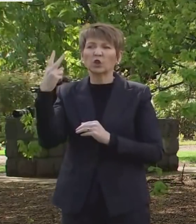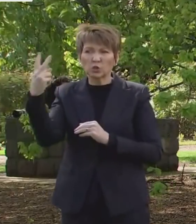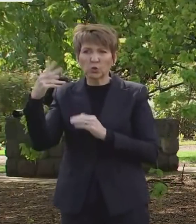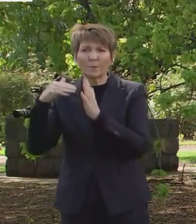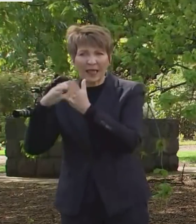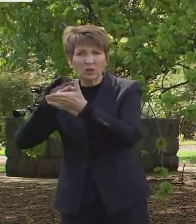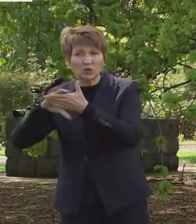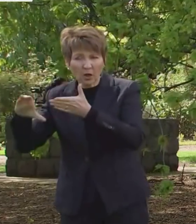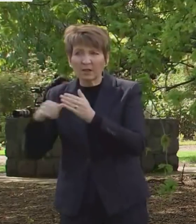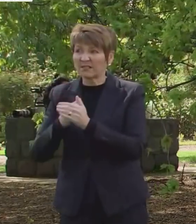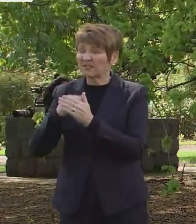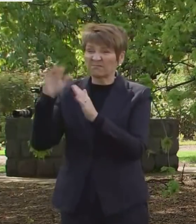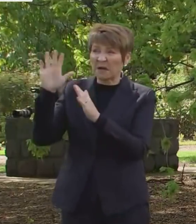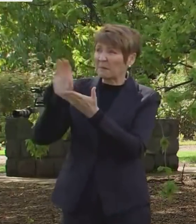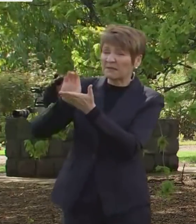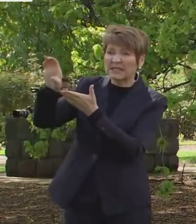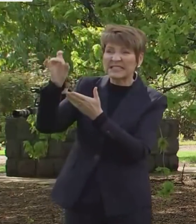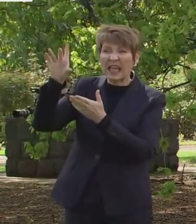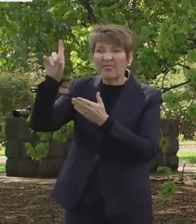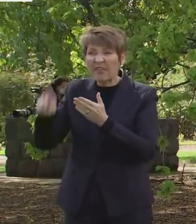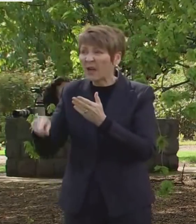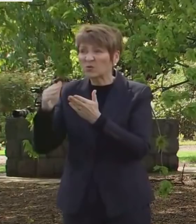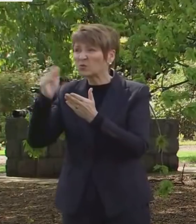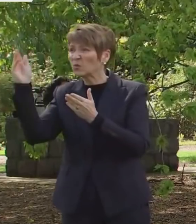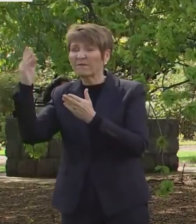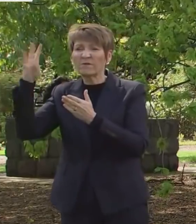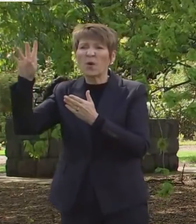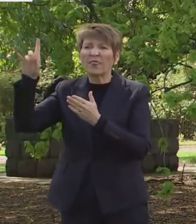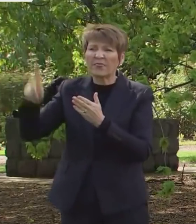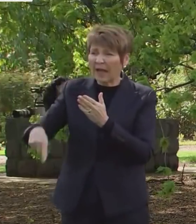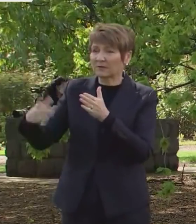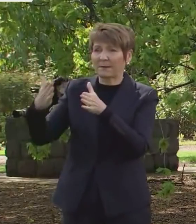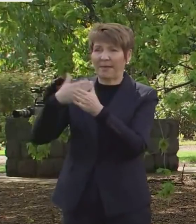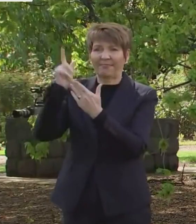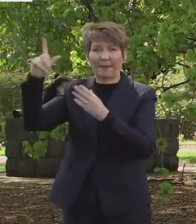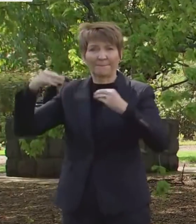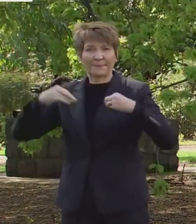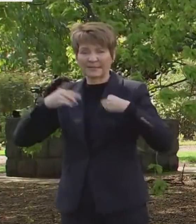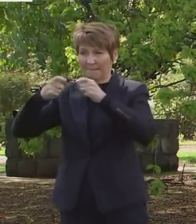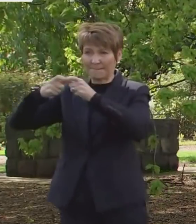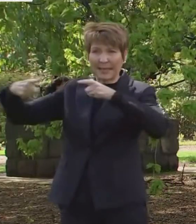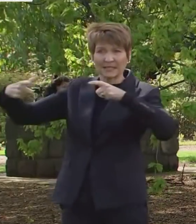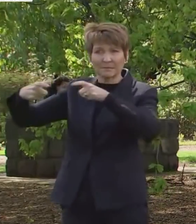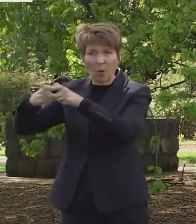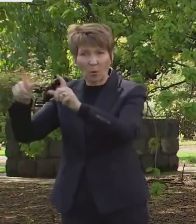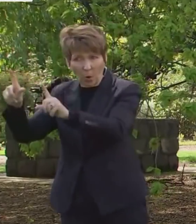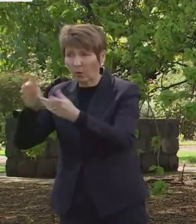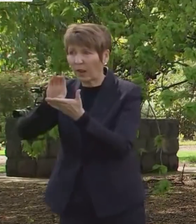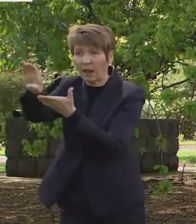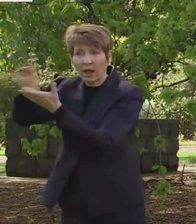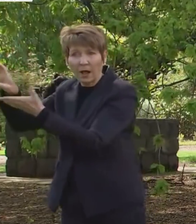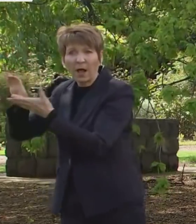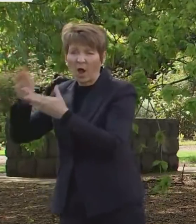payments of between $10,000 and $40,000 to take those businesses through to roughly the end of the